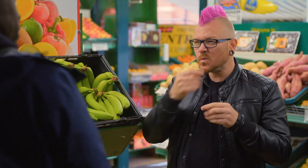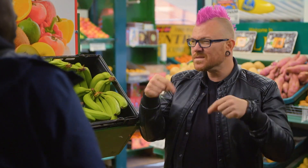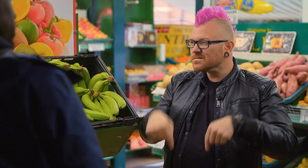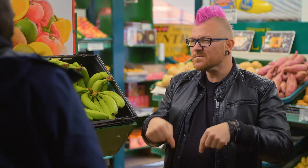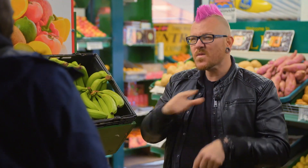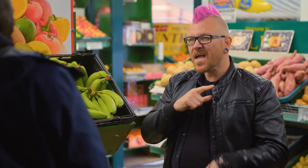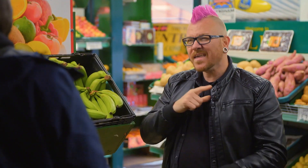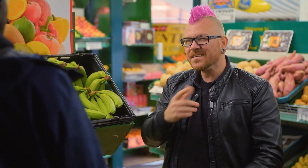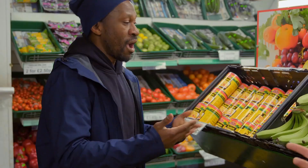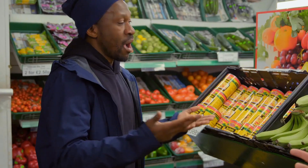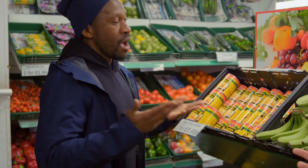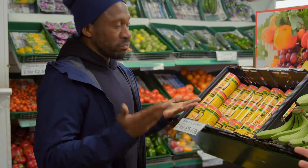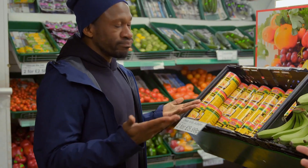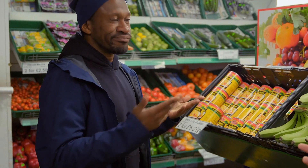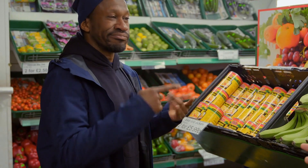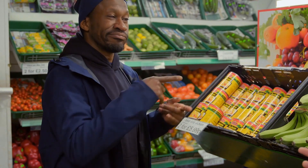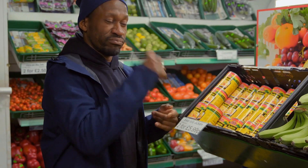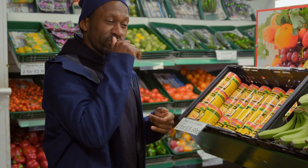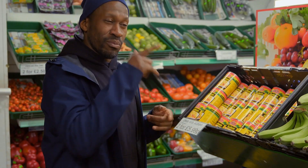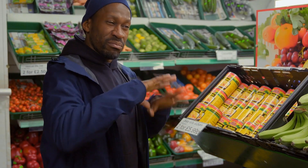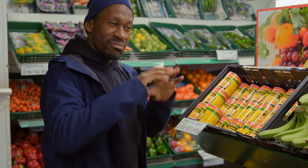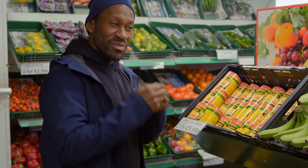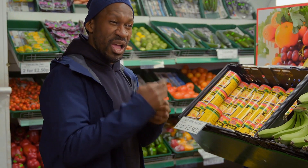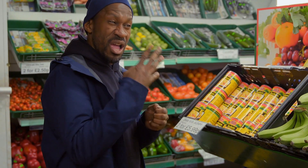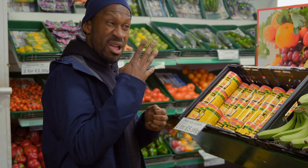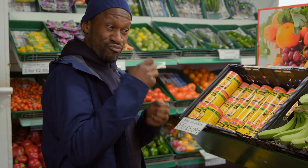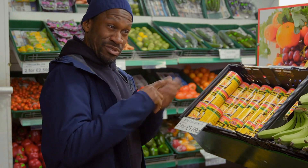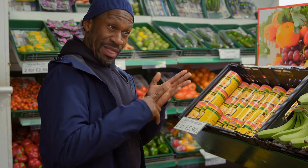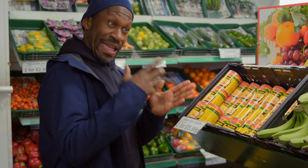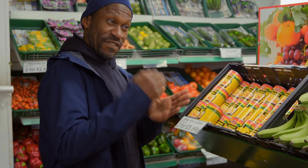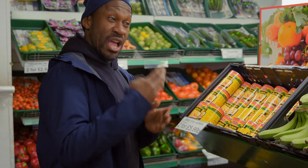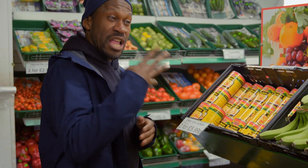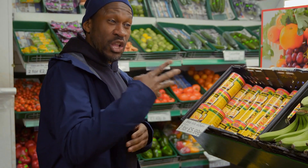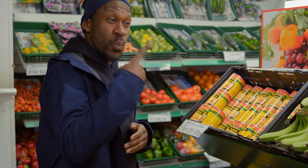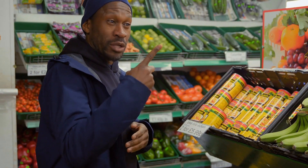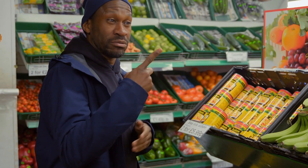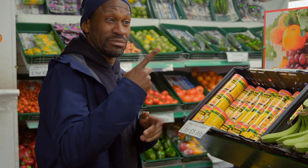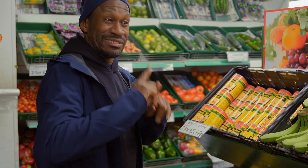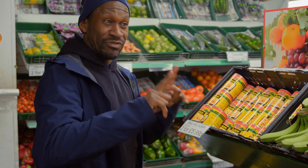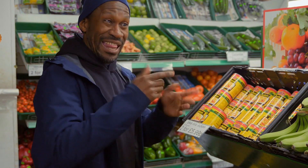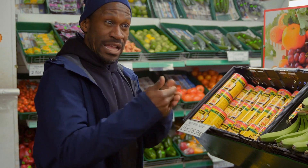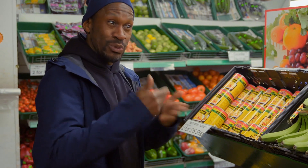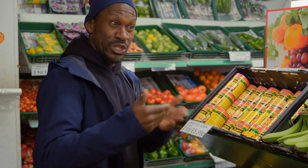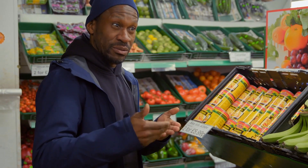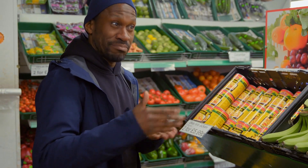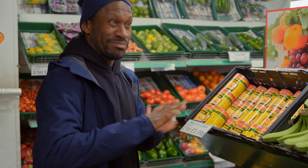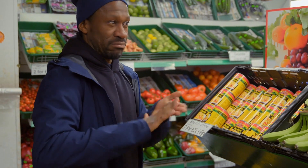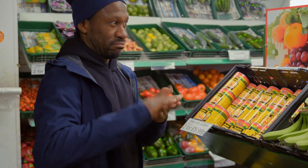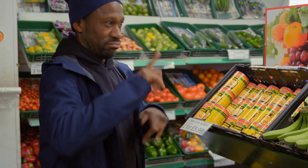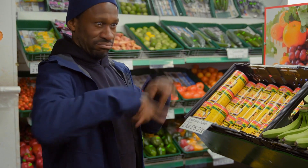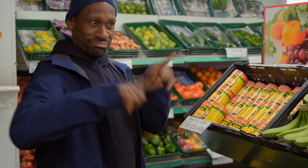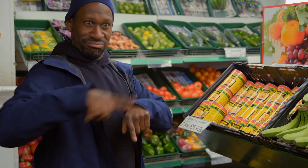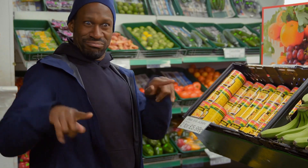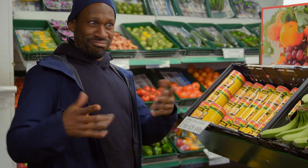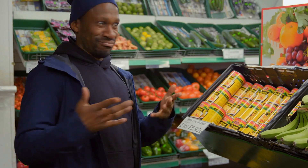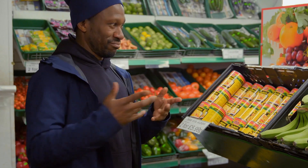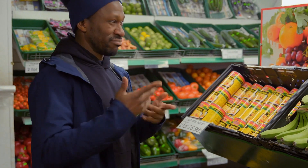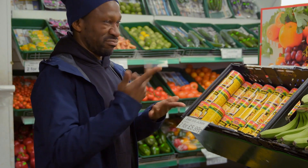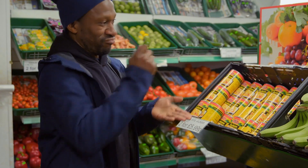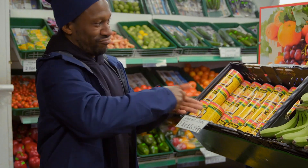of food sold here, though? Well, did you know that here in Bristol we have 91 languages represented, so lots of people want to buy foods